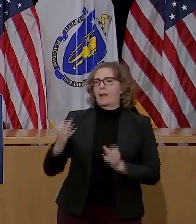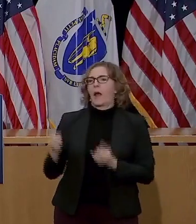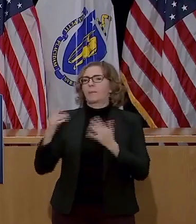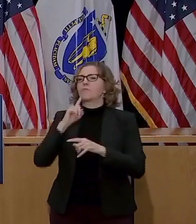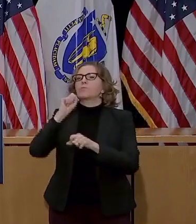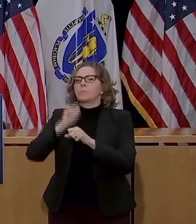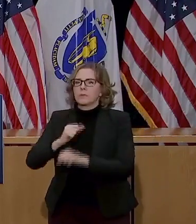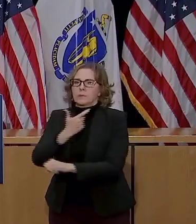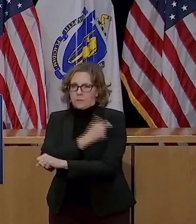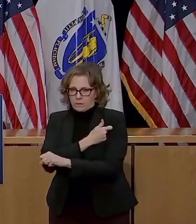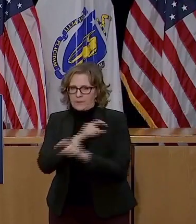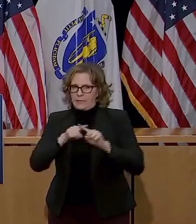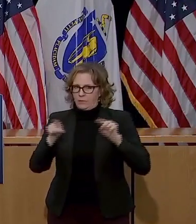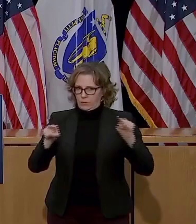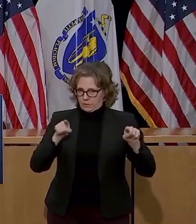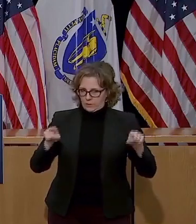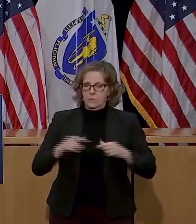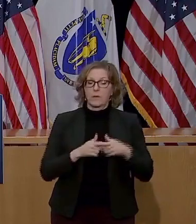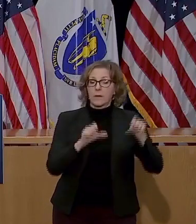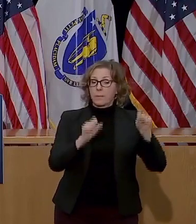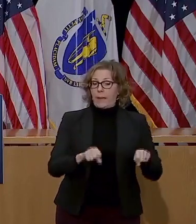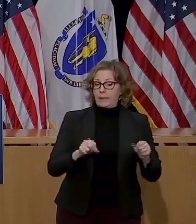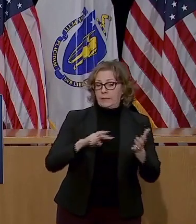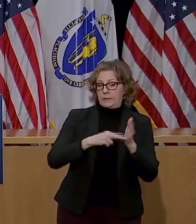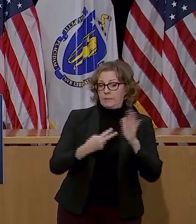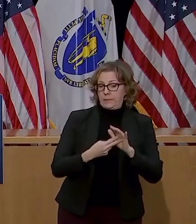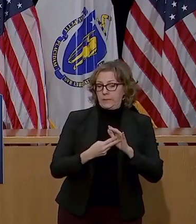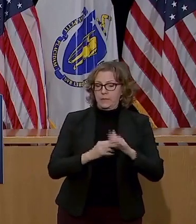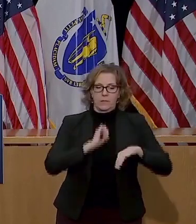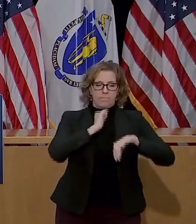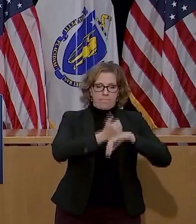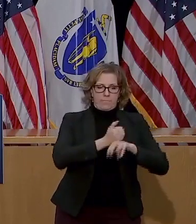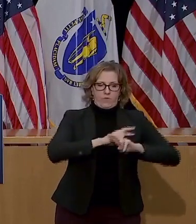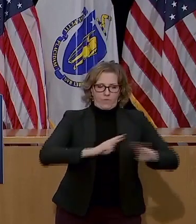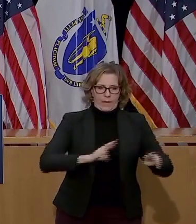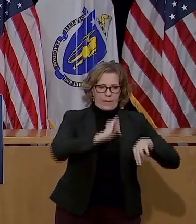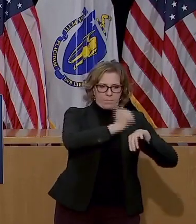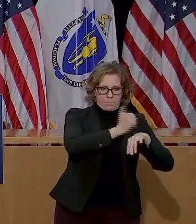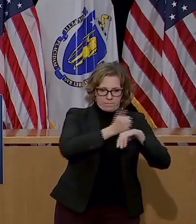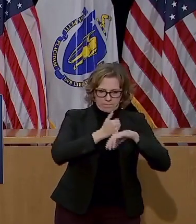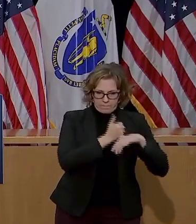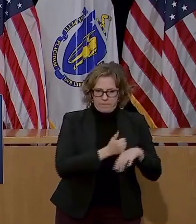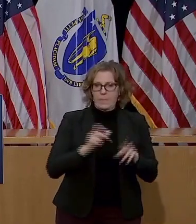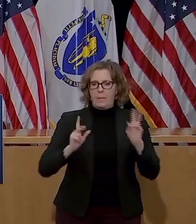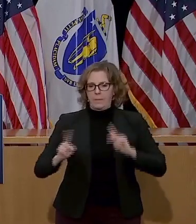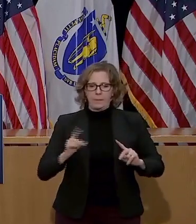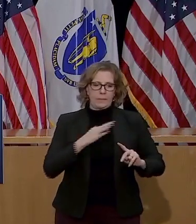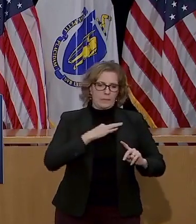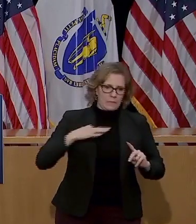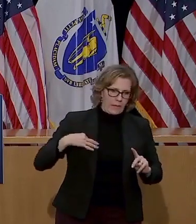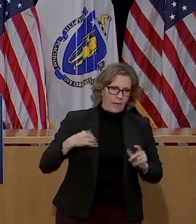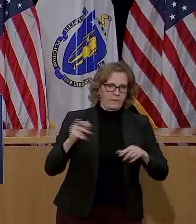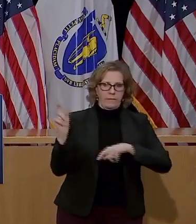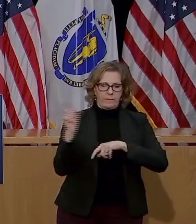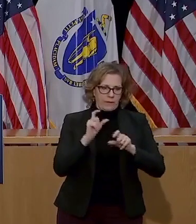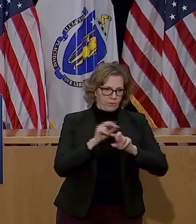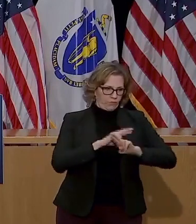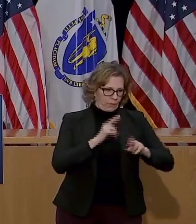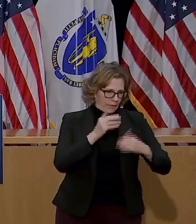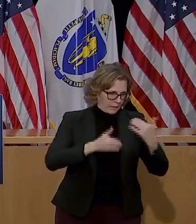Capacity is what we plan to have the sites, staff, and logistics in place to do. And that would